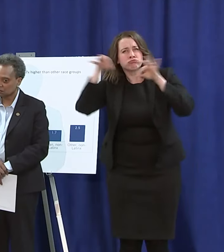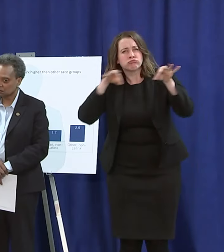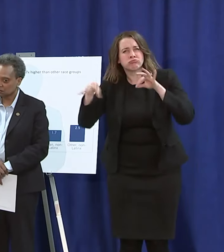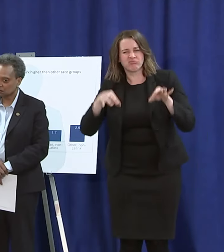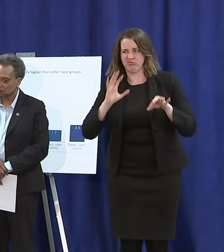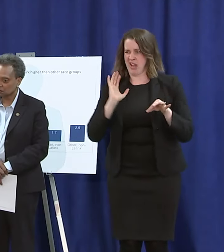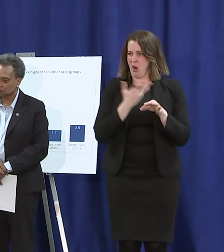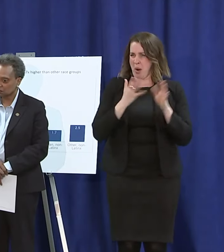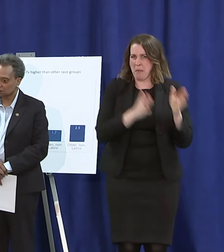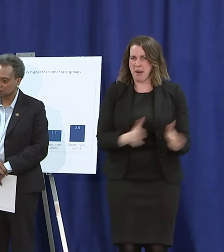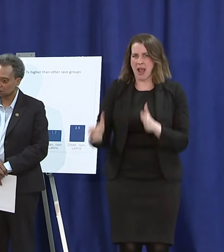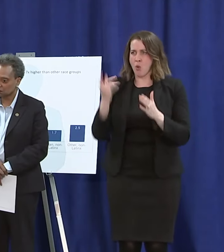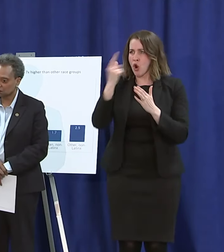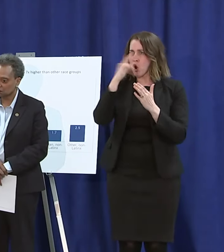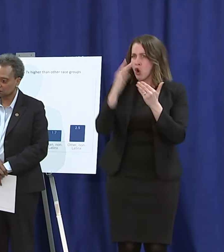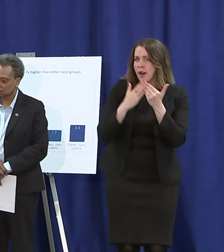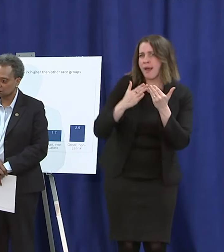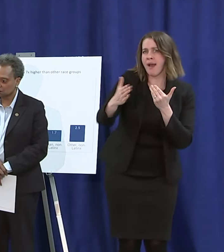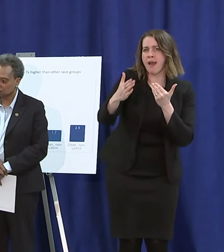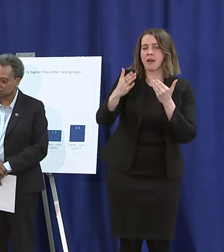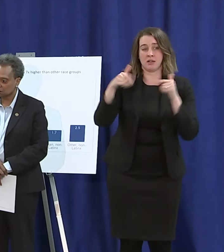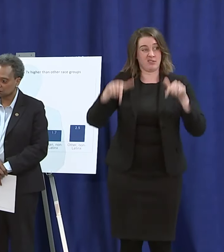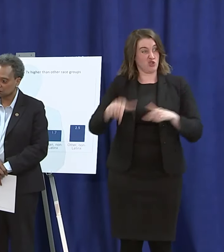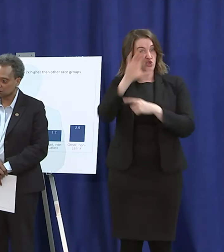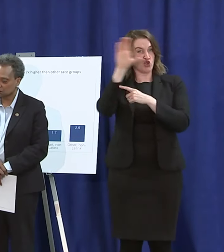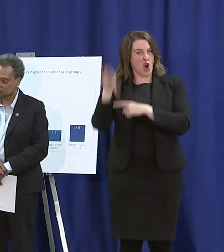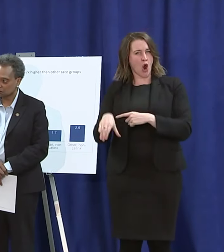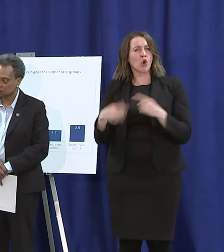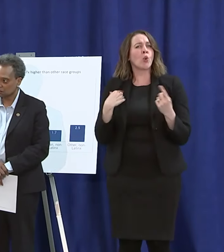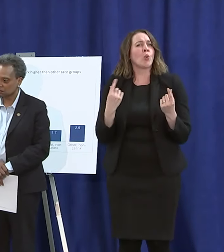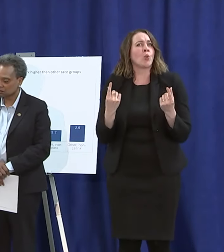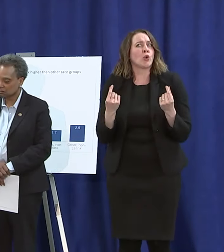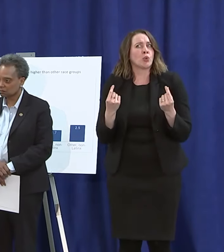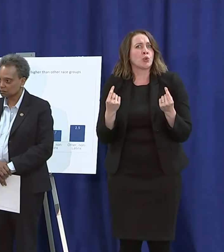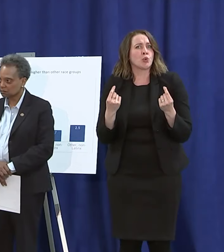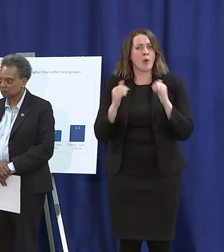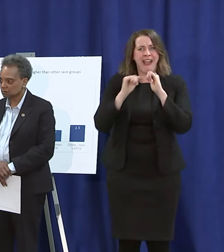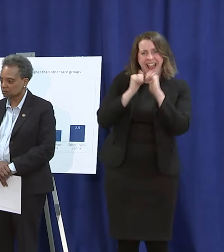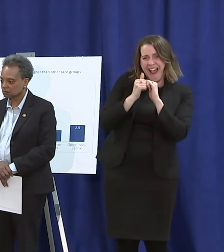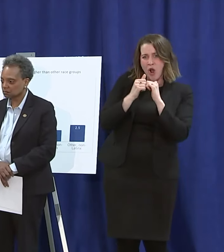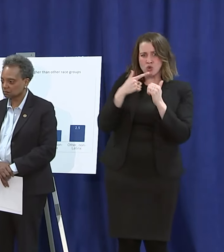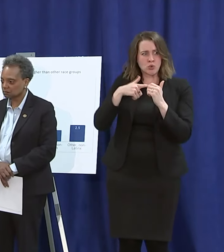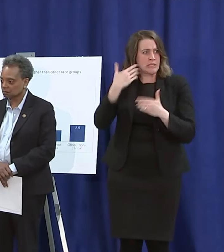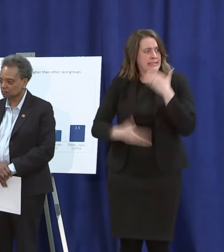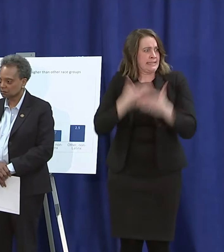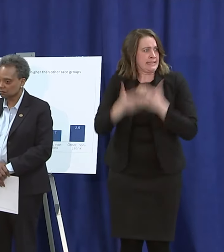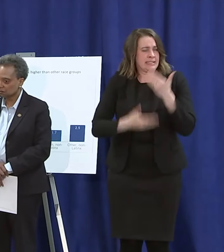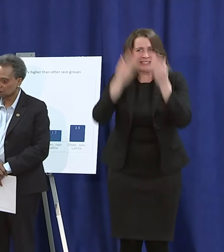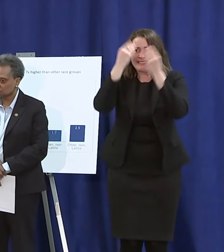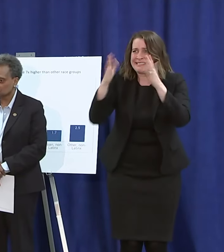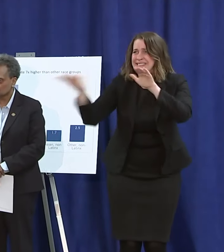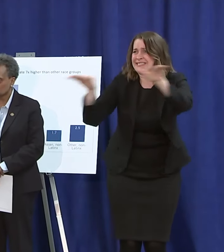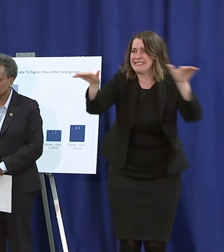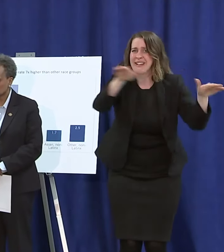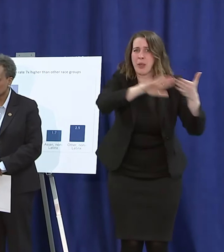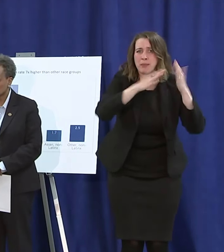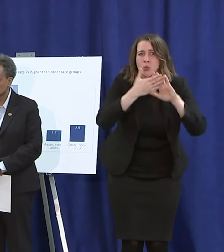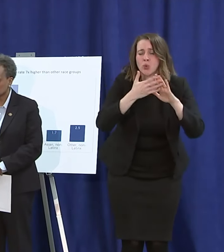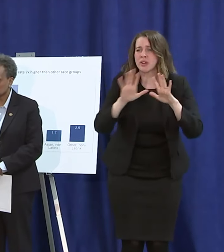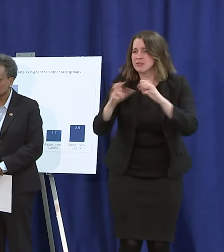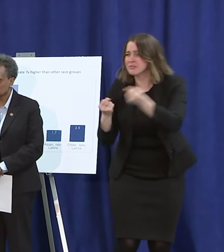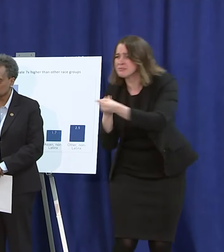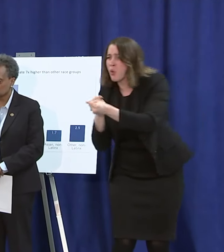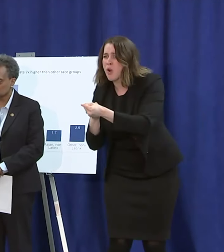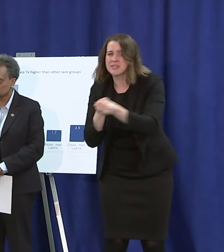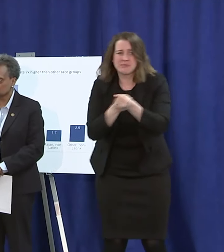we together as a city need to do urgently to get this news out, to reinforce